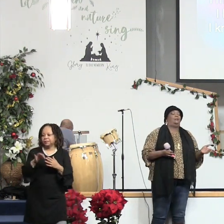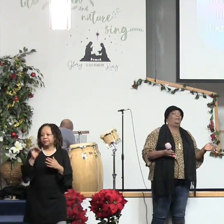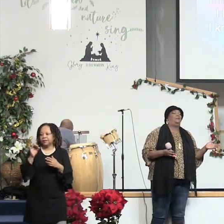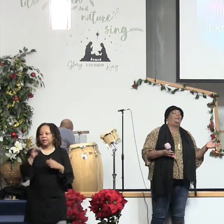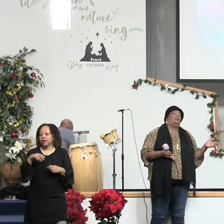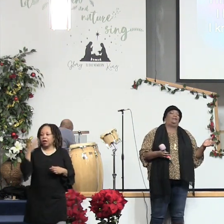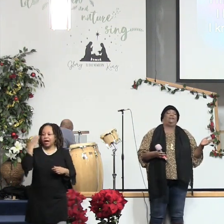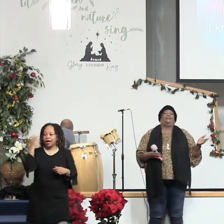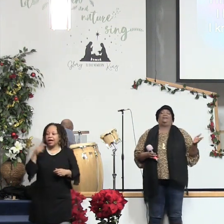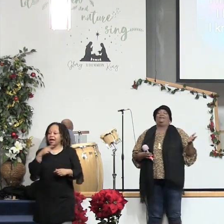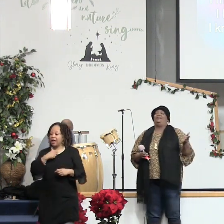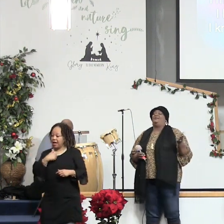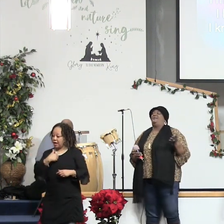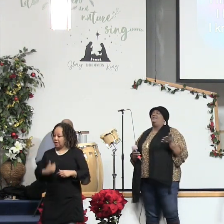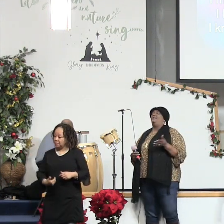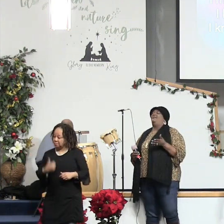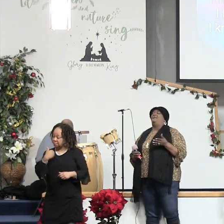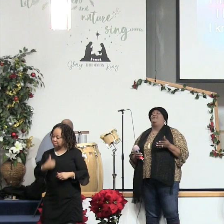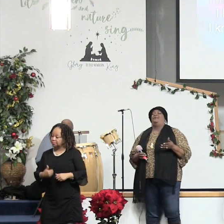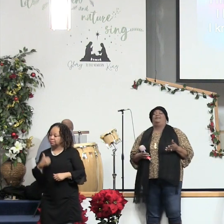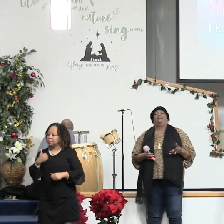Said, I know who I am, I